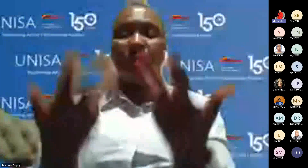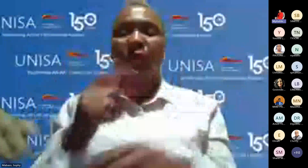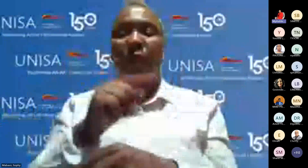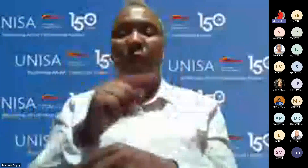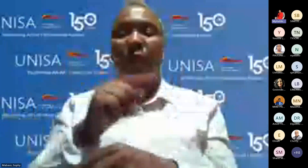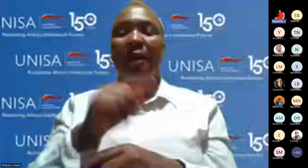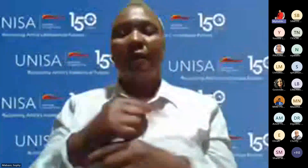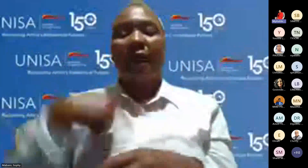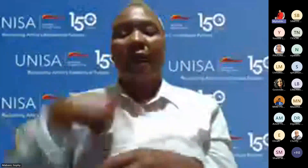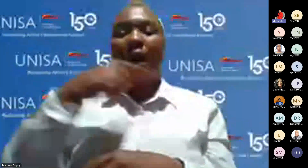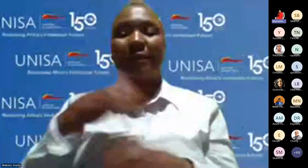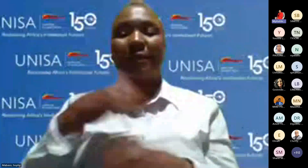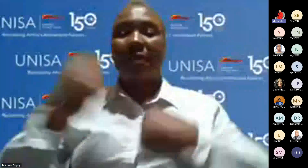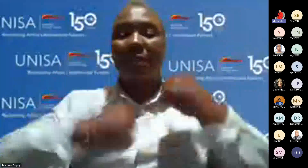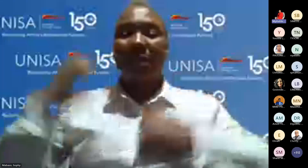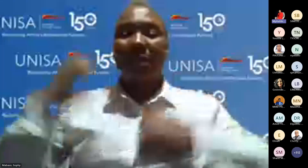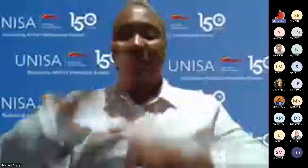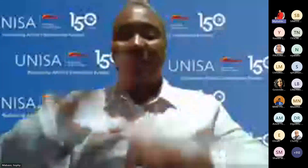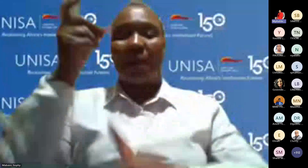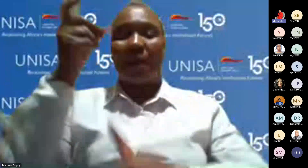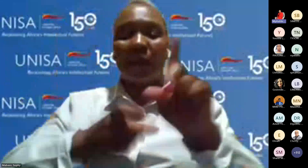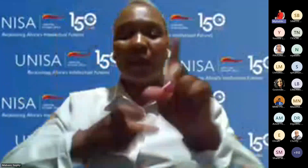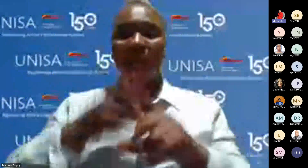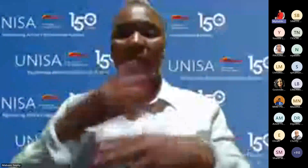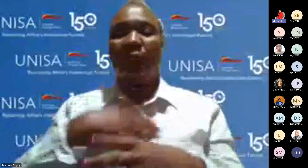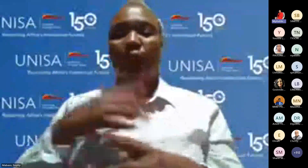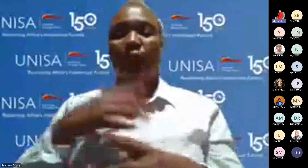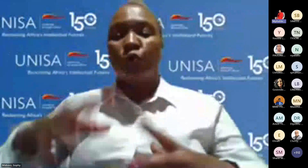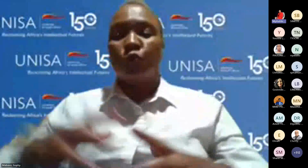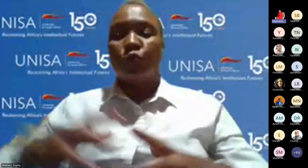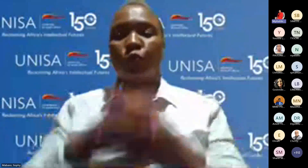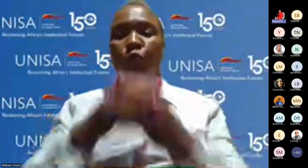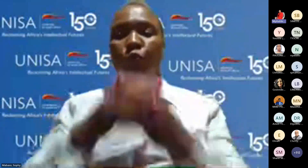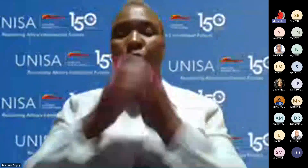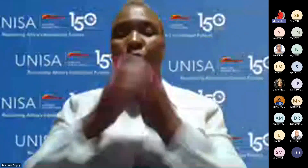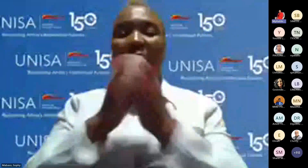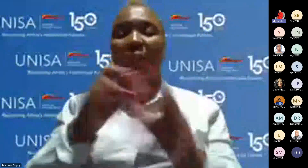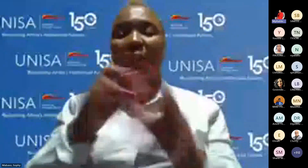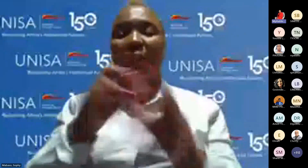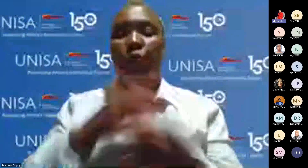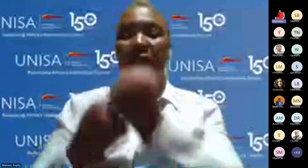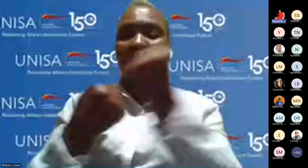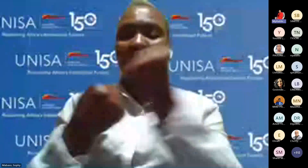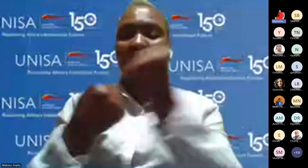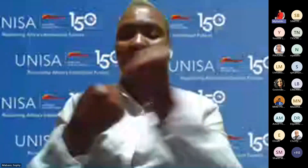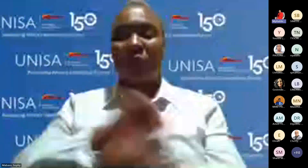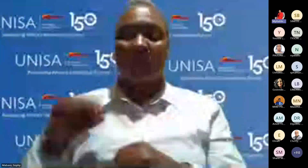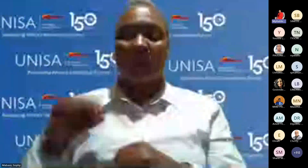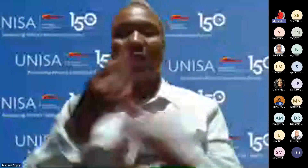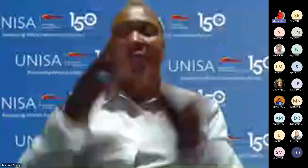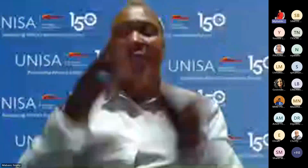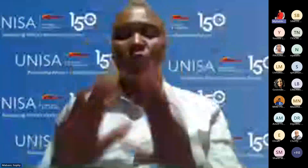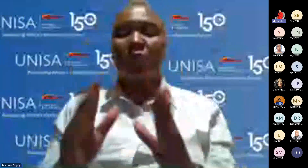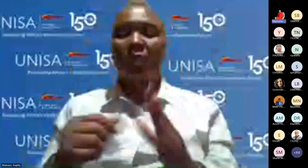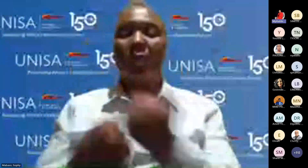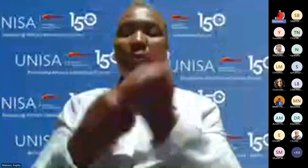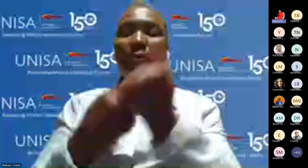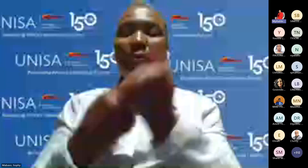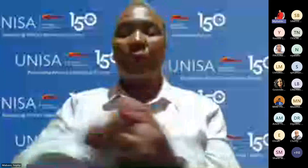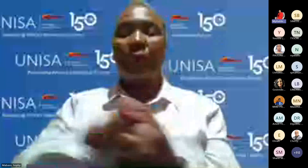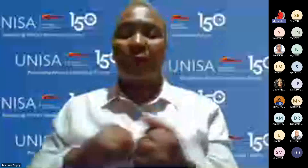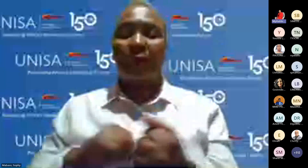our administrators together with the support staff, the student support staff.